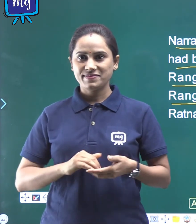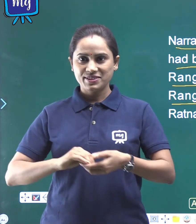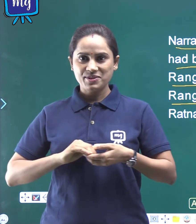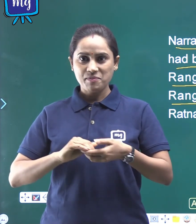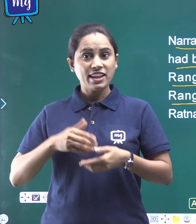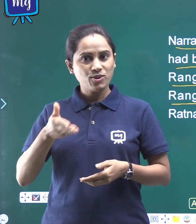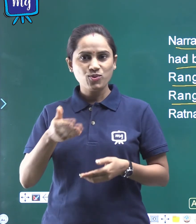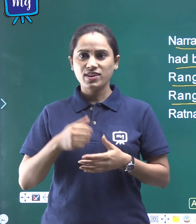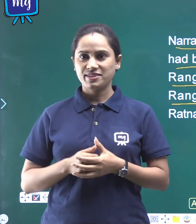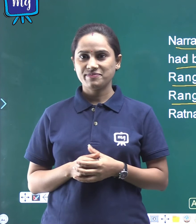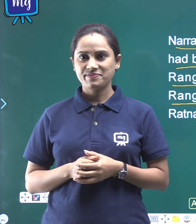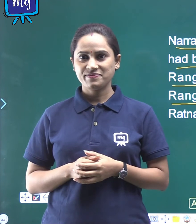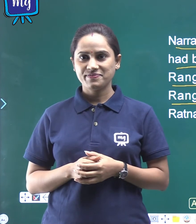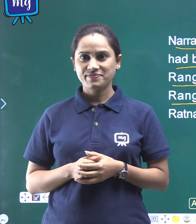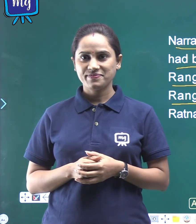married to